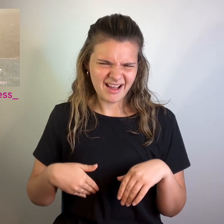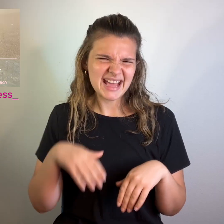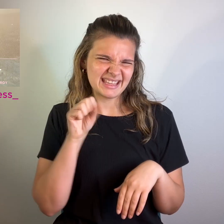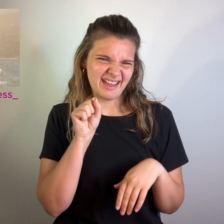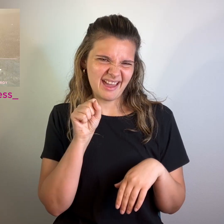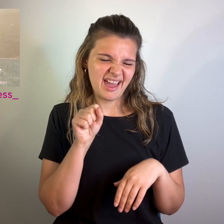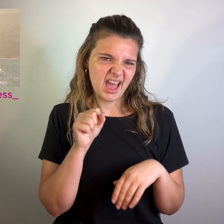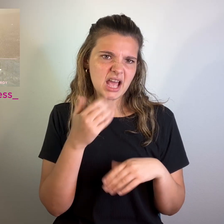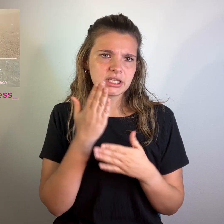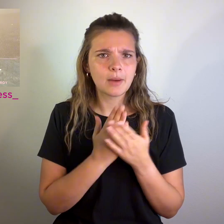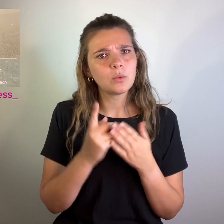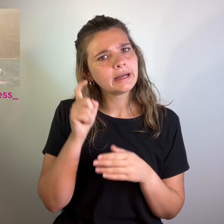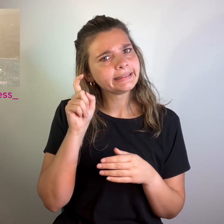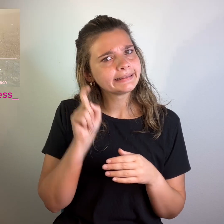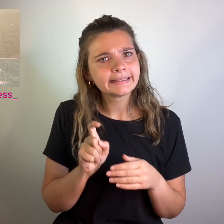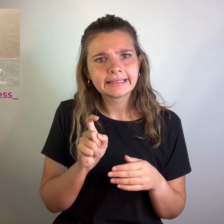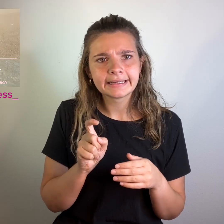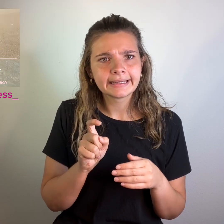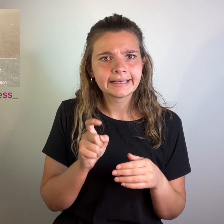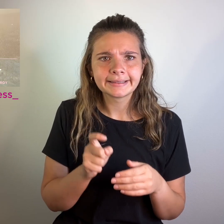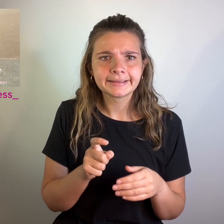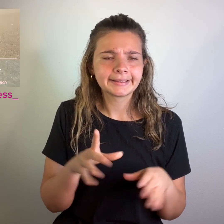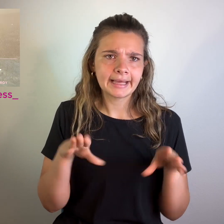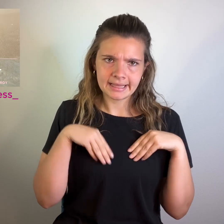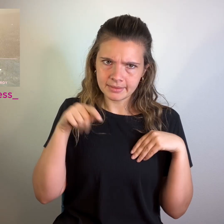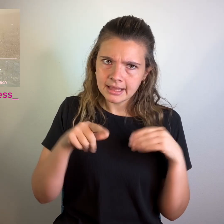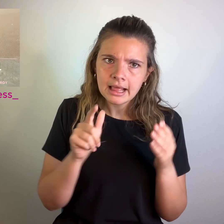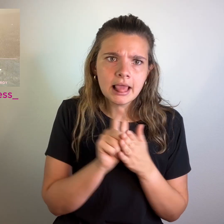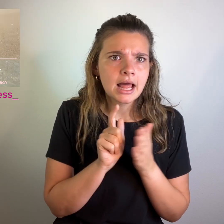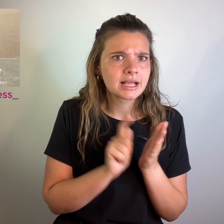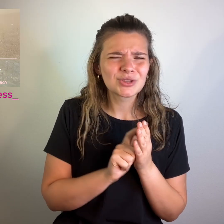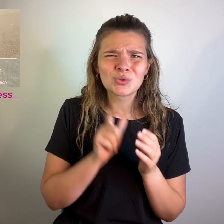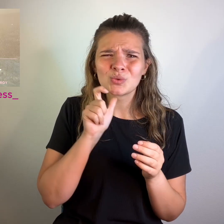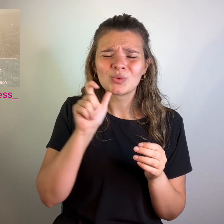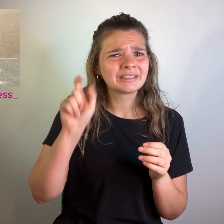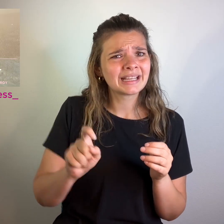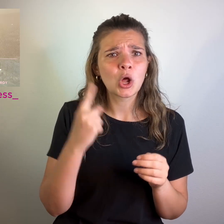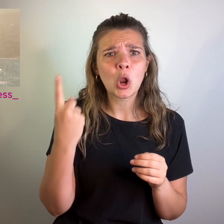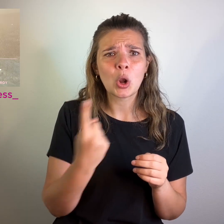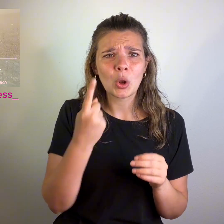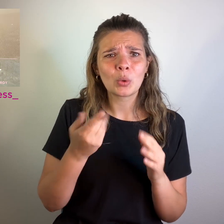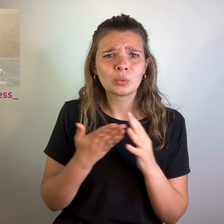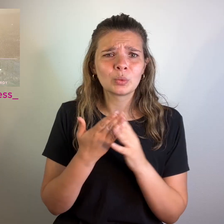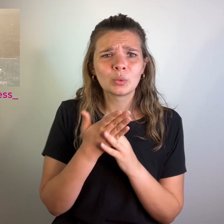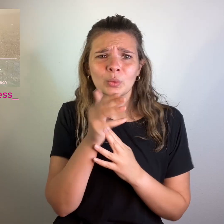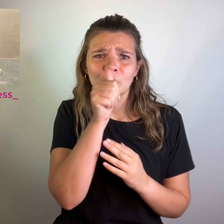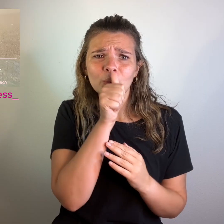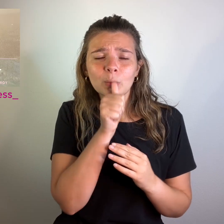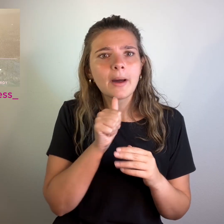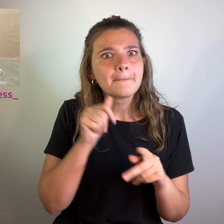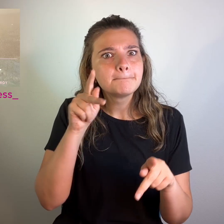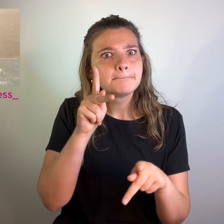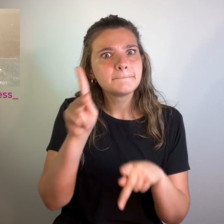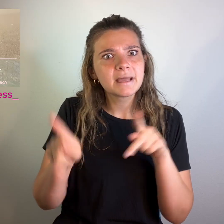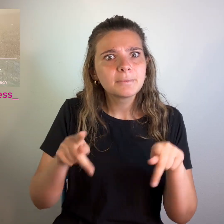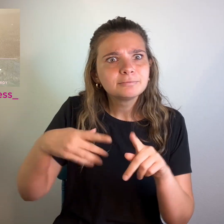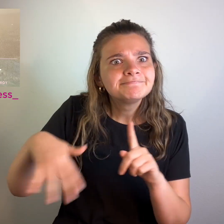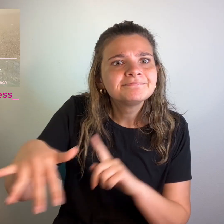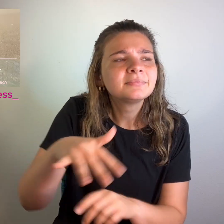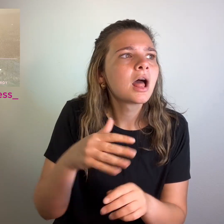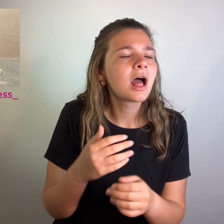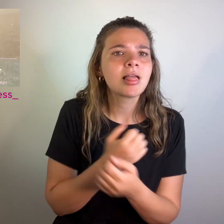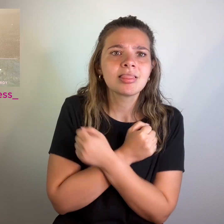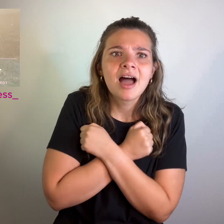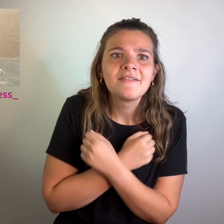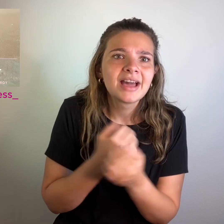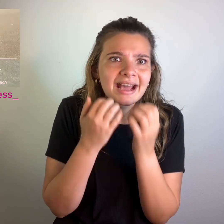have to go through life alone. You have people in your life that love you, that care about you, and maybe it just takes you sending them an extra message, you giving them an